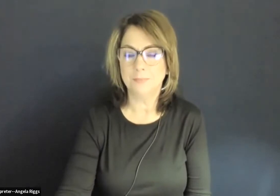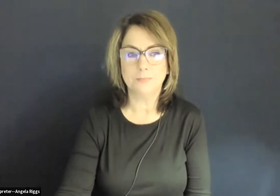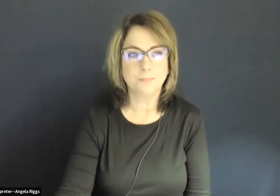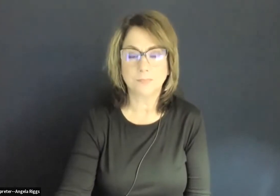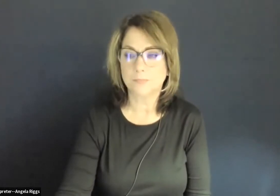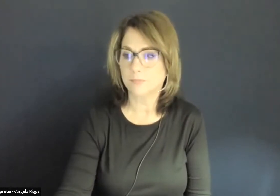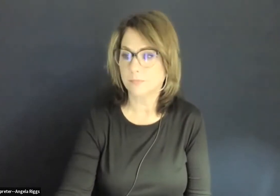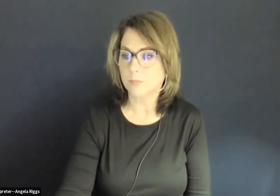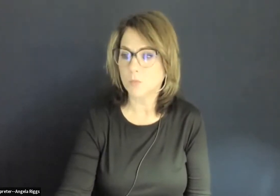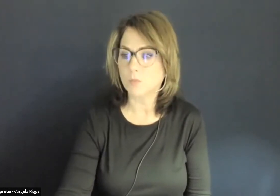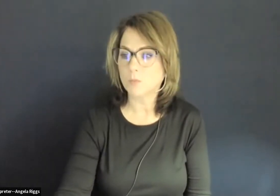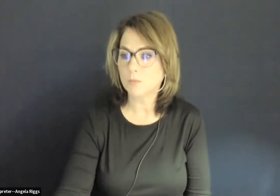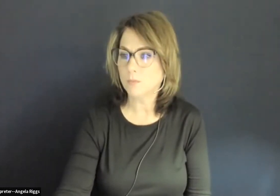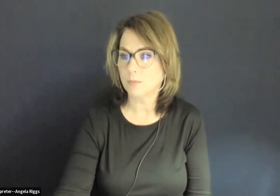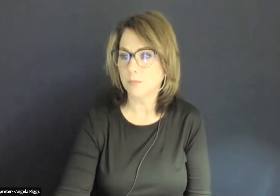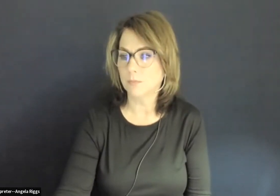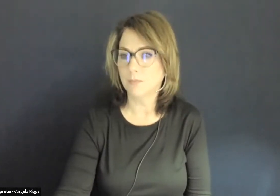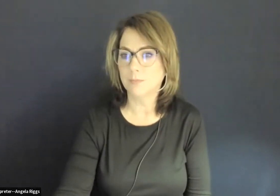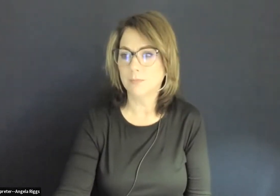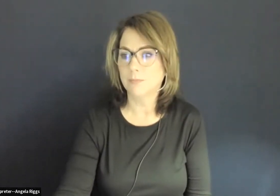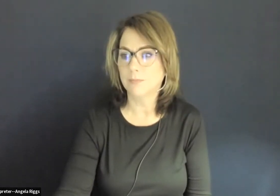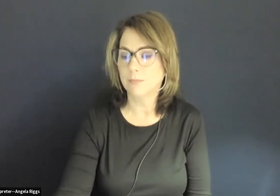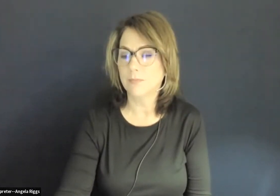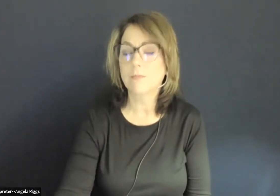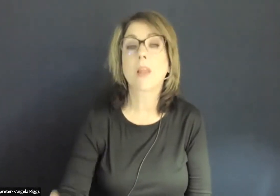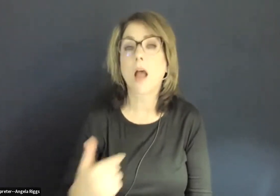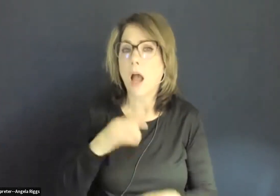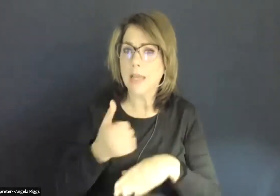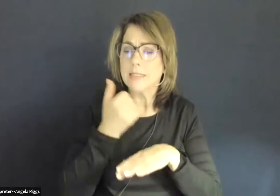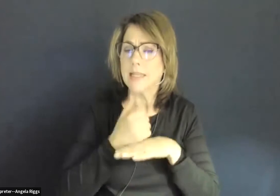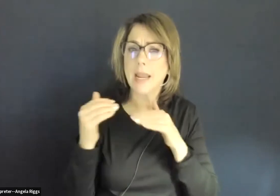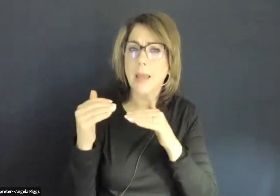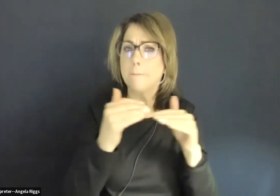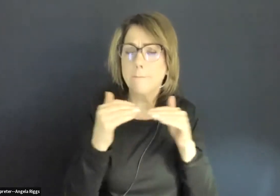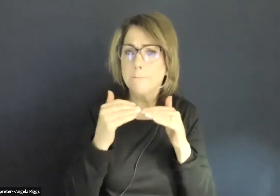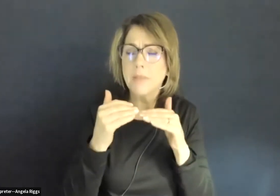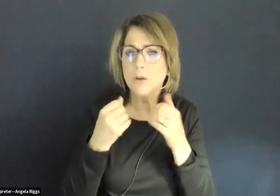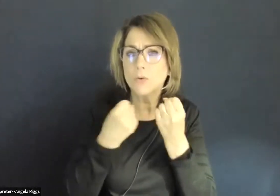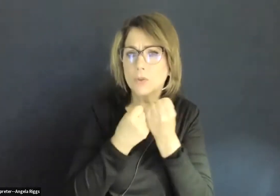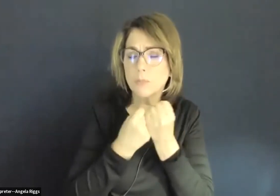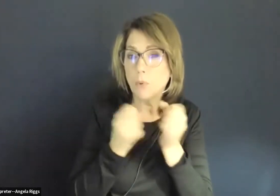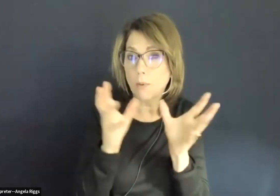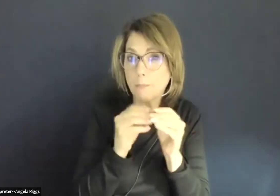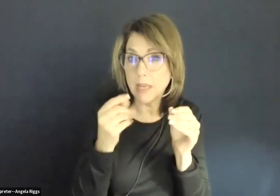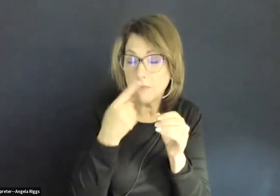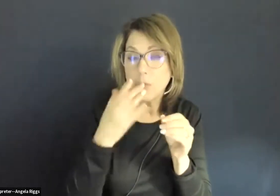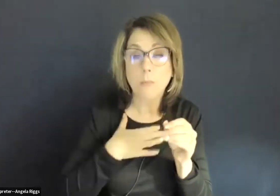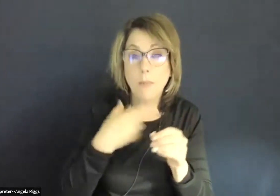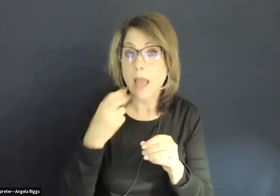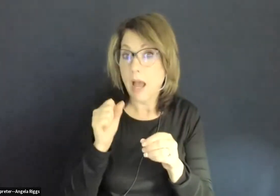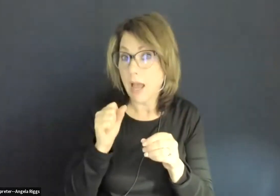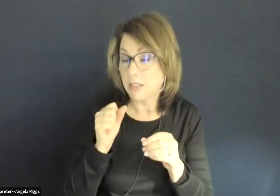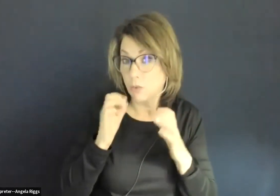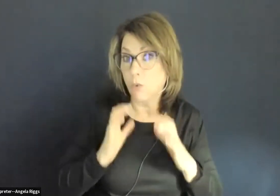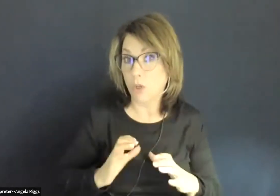excellent. Chris, I have set up a peer support meeting for my high school consumers, and I have